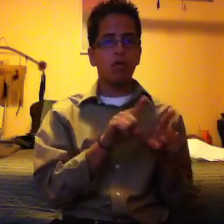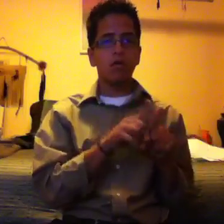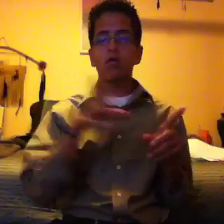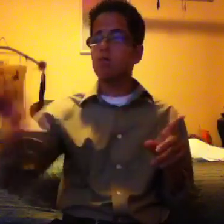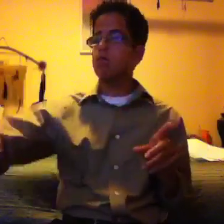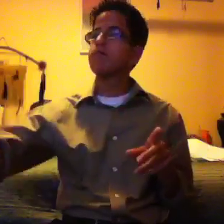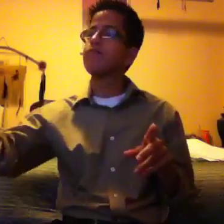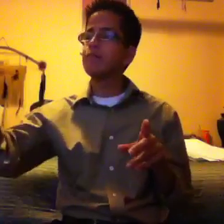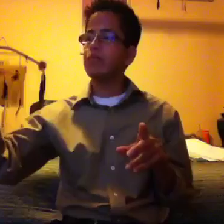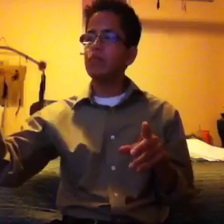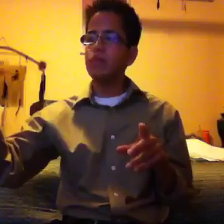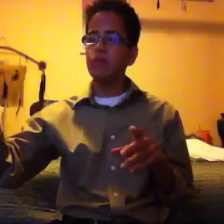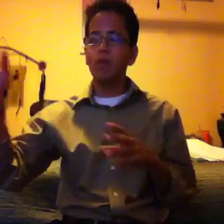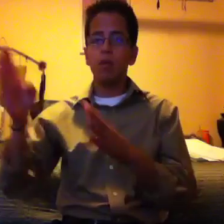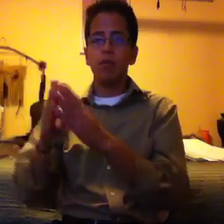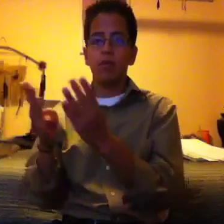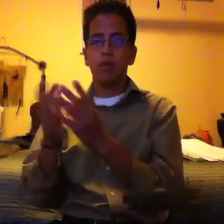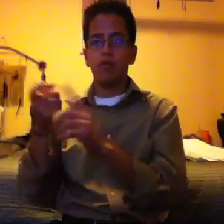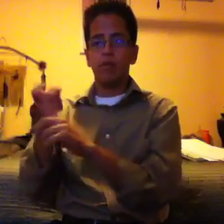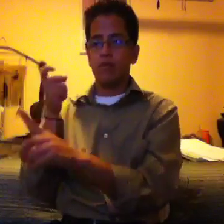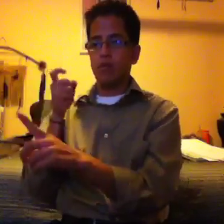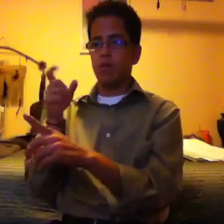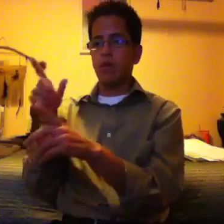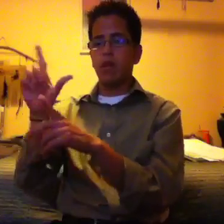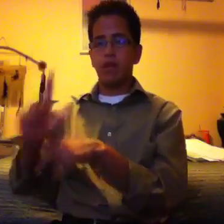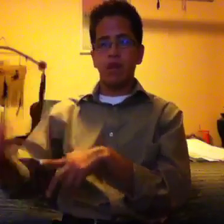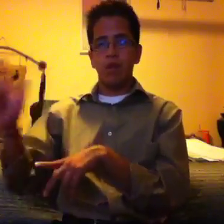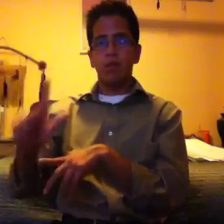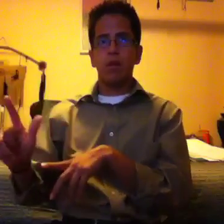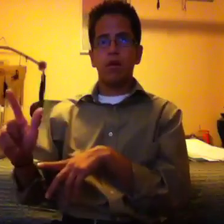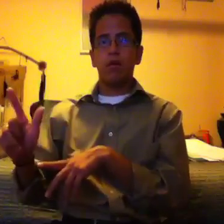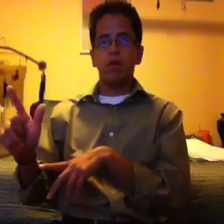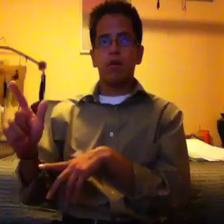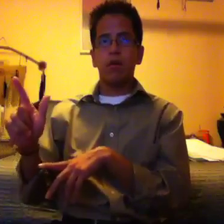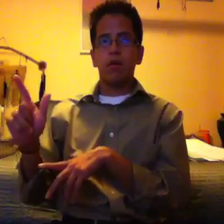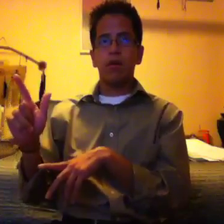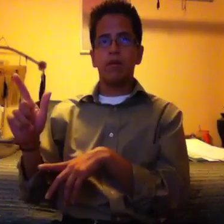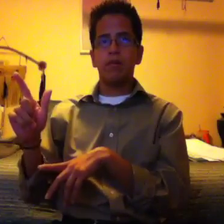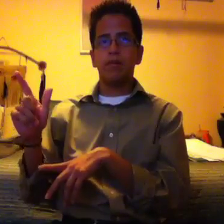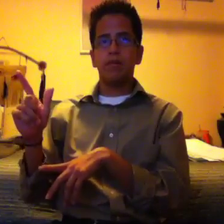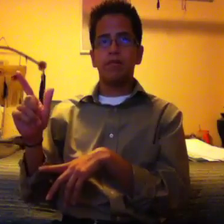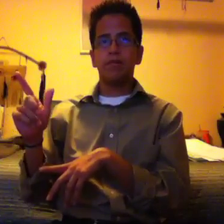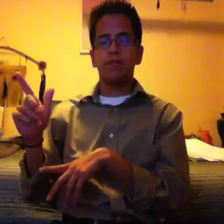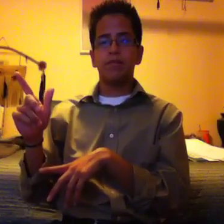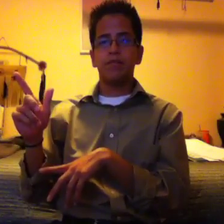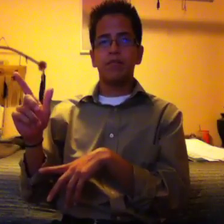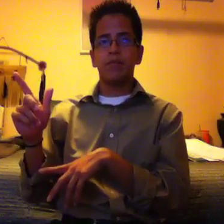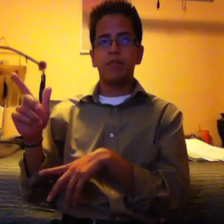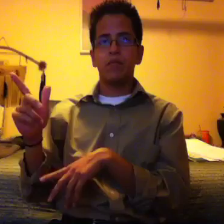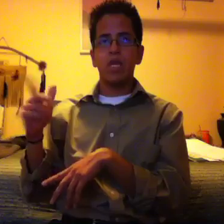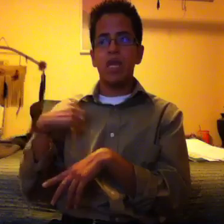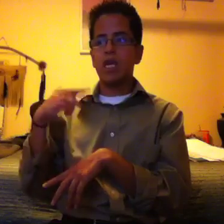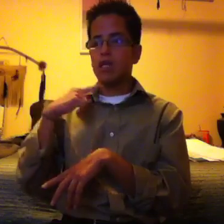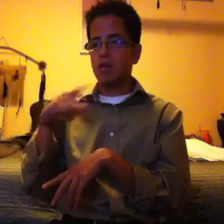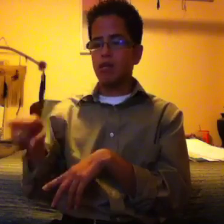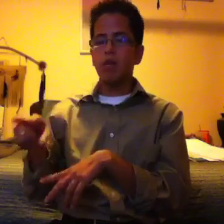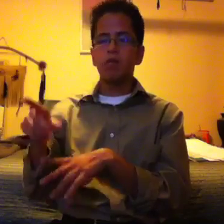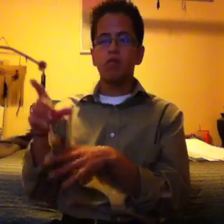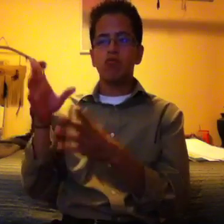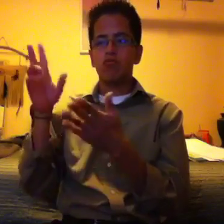use the computer system in the library instead of looking on the web, even though I know the web is the way of the future. I'm a little old-fashioned, and I